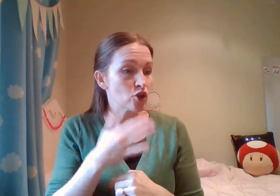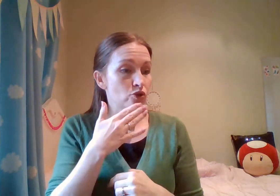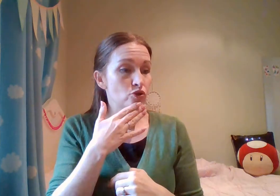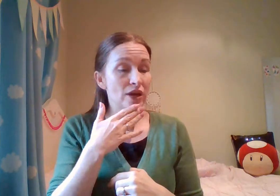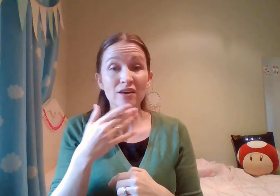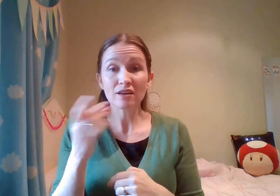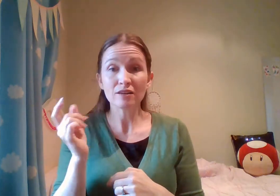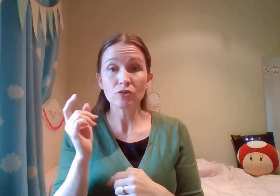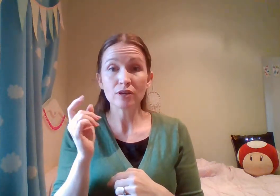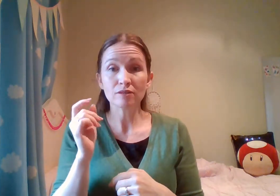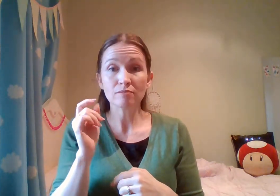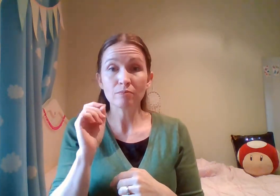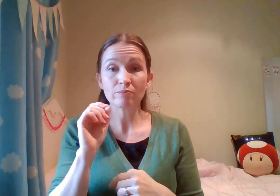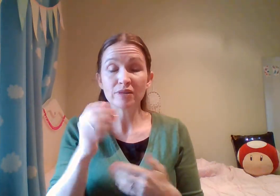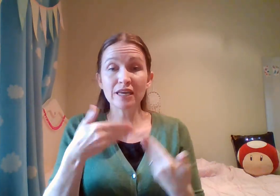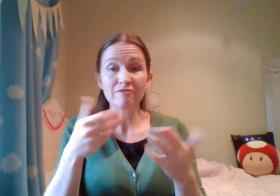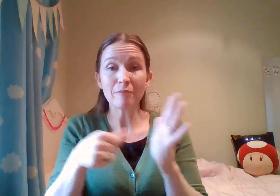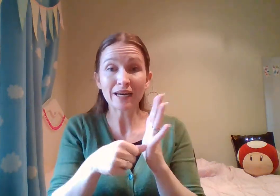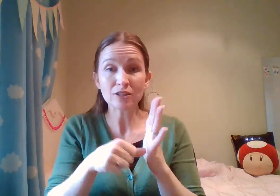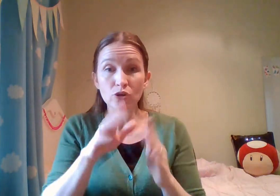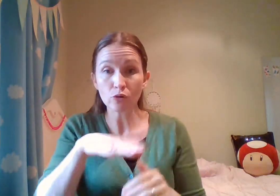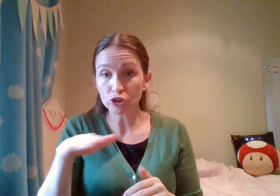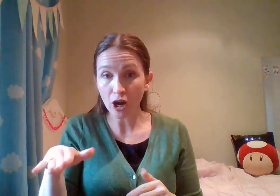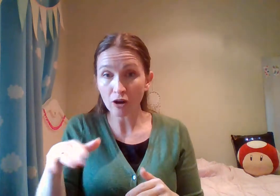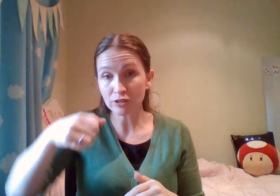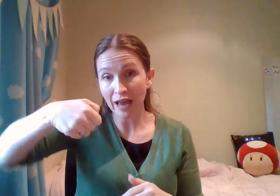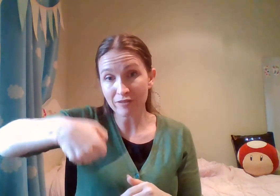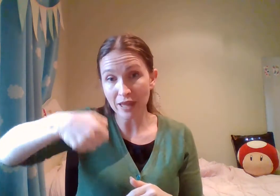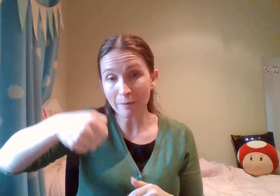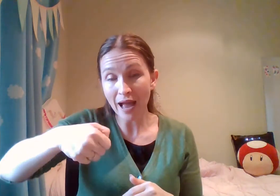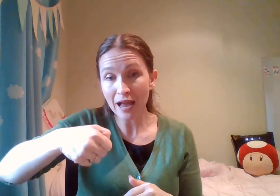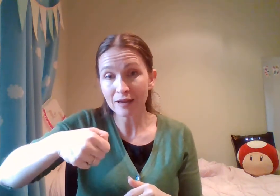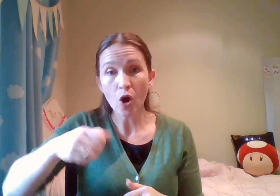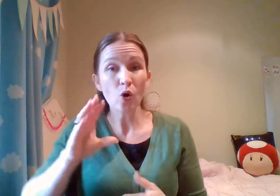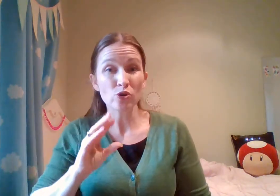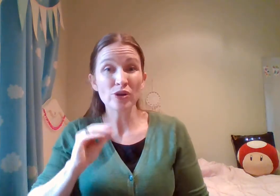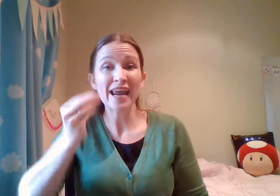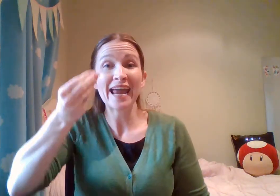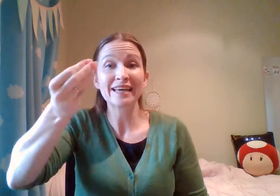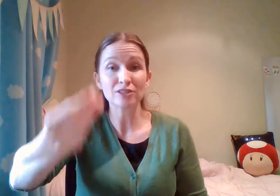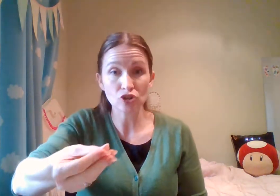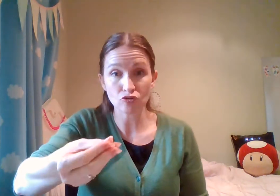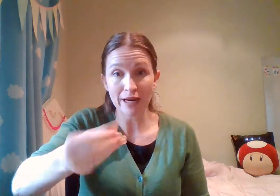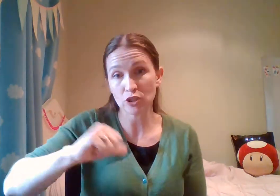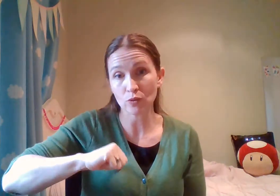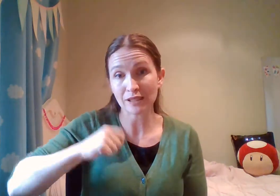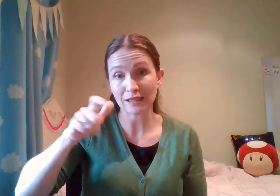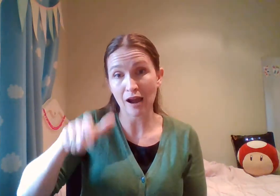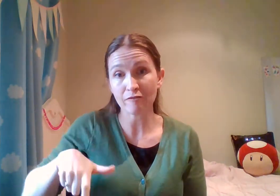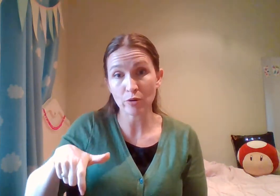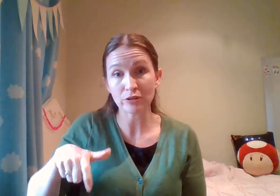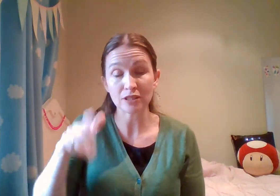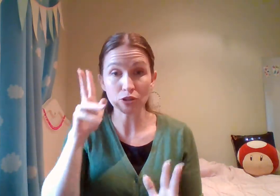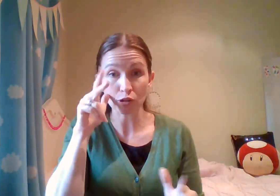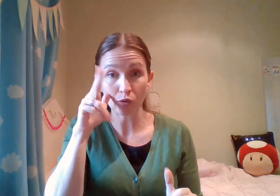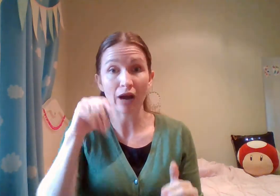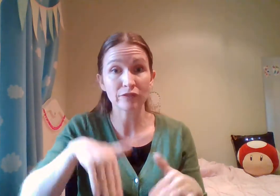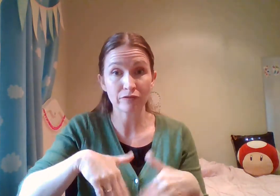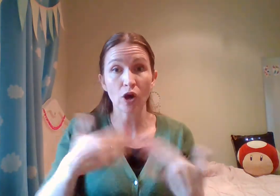you can give money to your child to have in their bag, or you can hand it straight to a staff person to look after for the whole